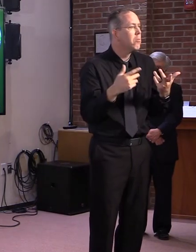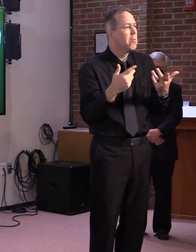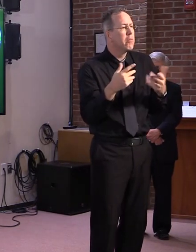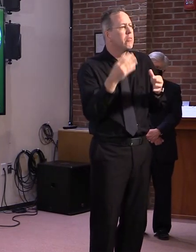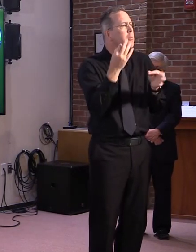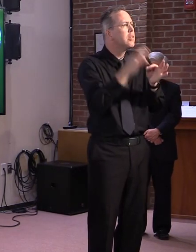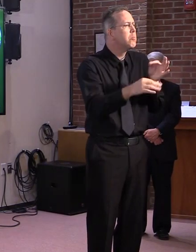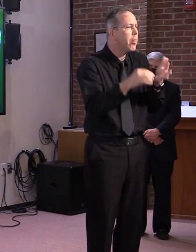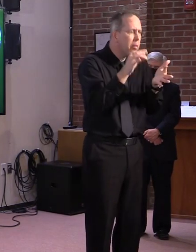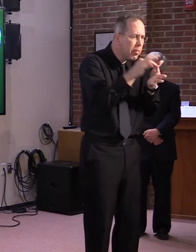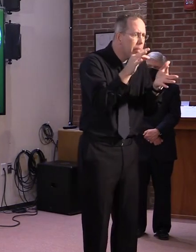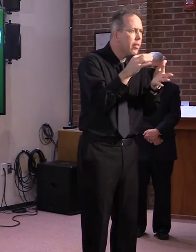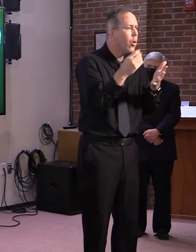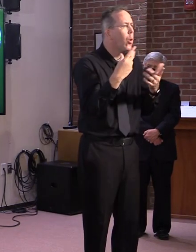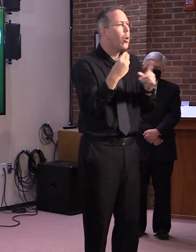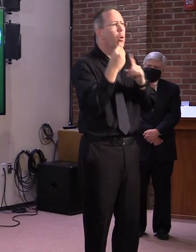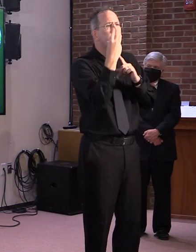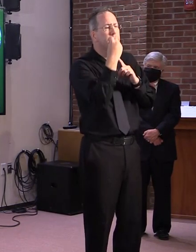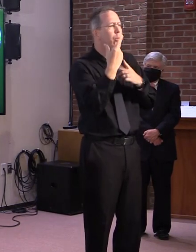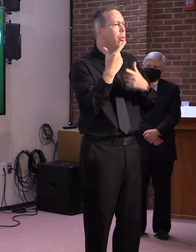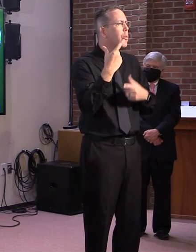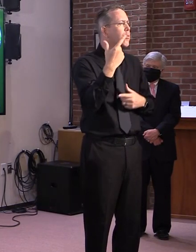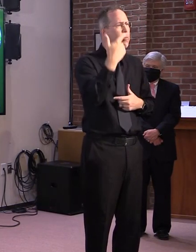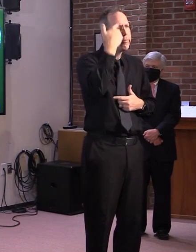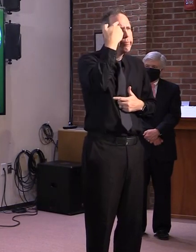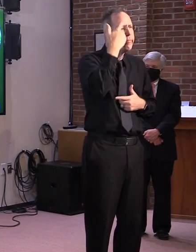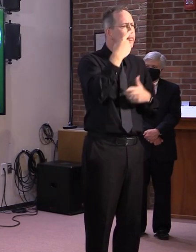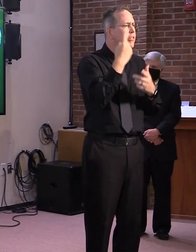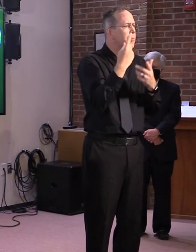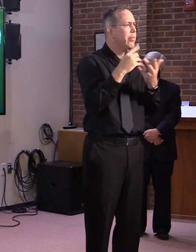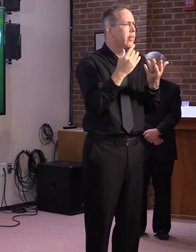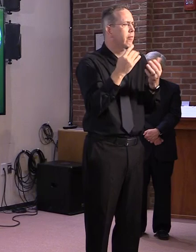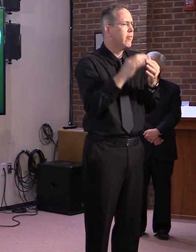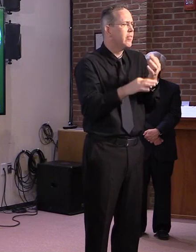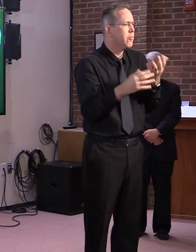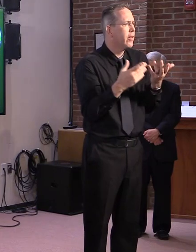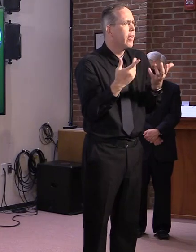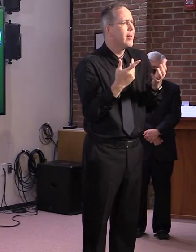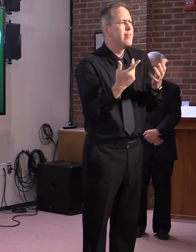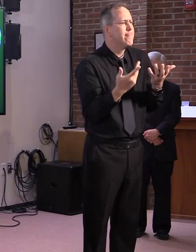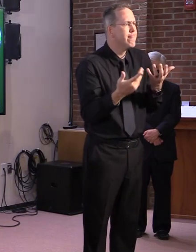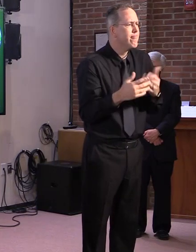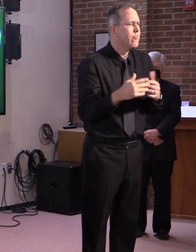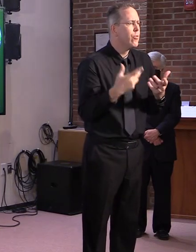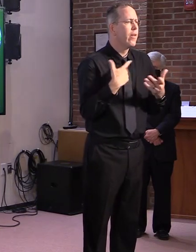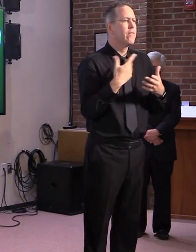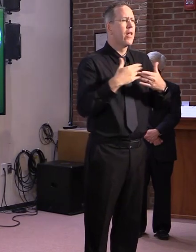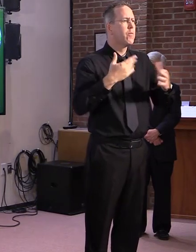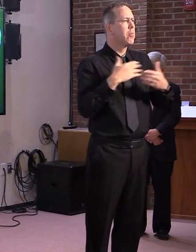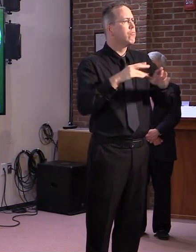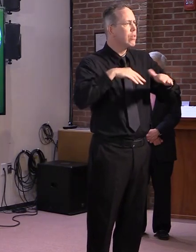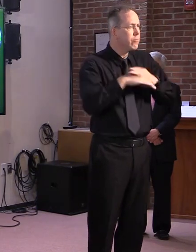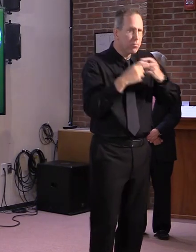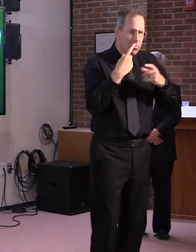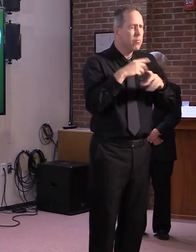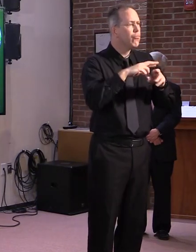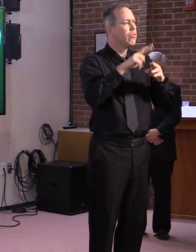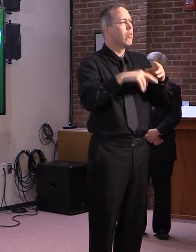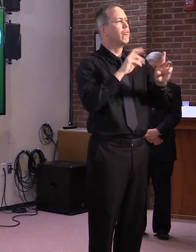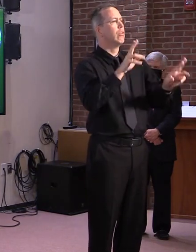And that would alleviate a lot of the concerns people have about attending those events and allow the events to